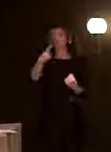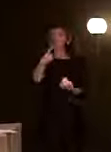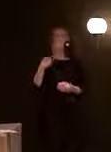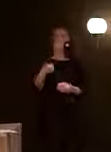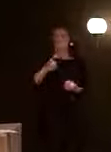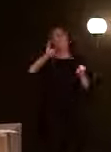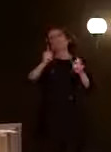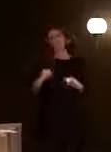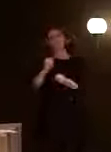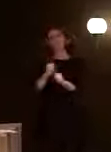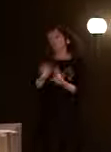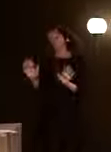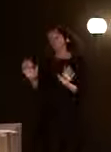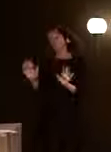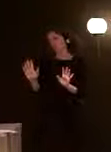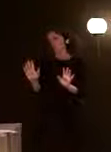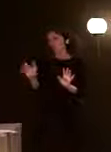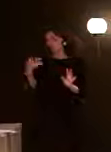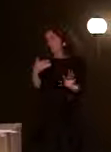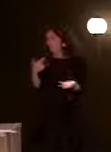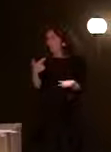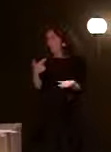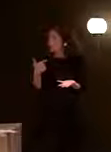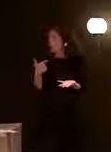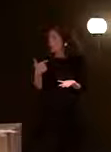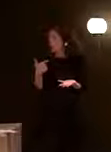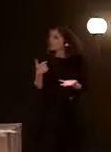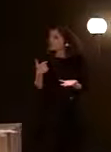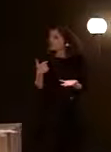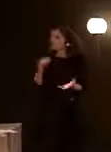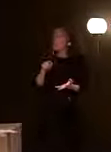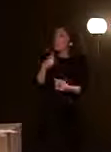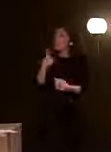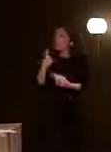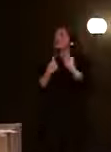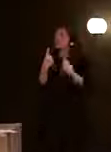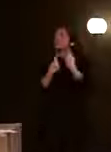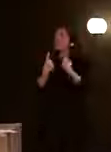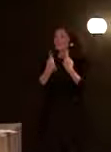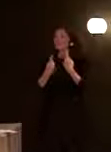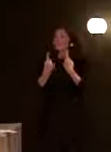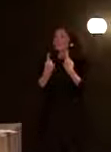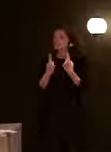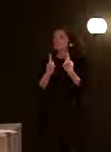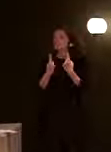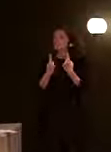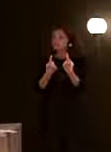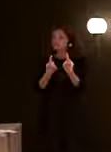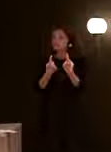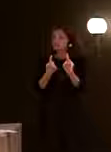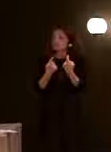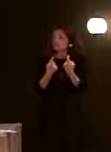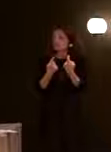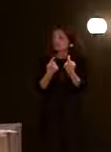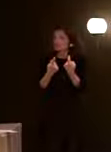with, which subjects you'd like to teach, or which teachers you'd like to work with. But I'd just like to